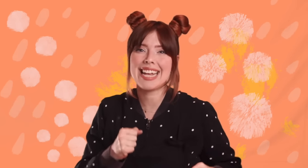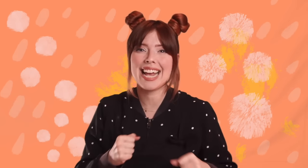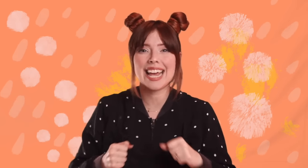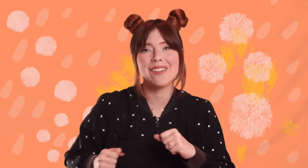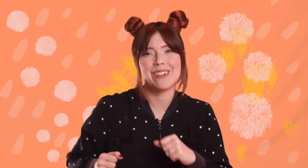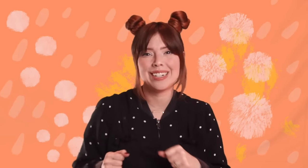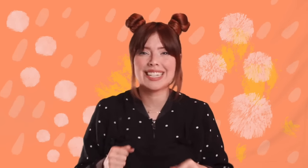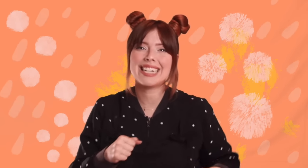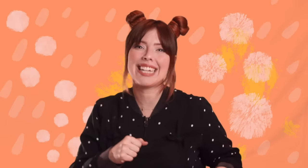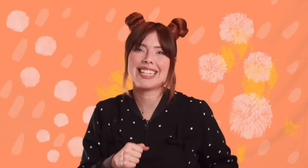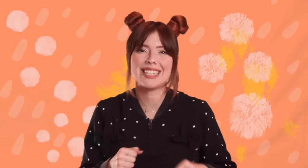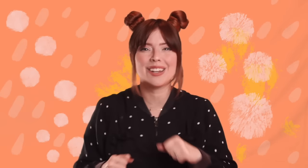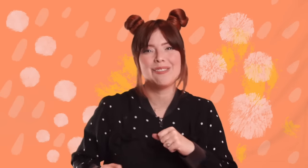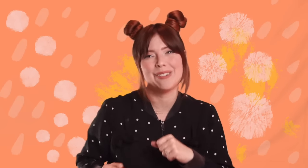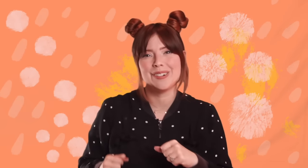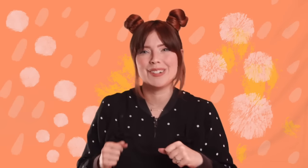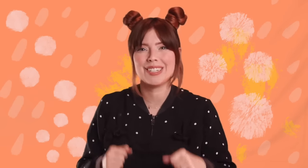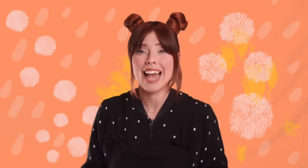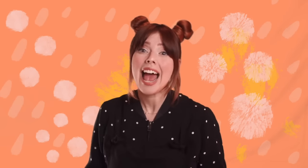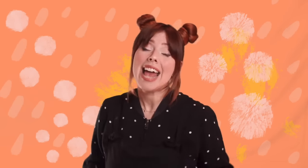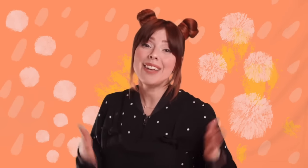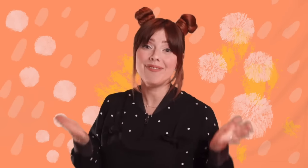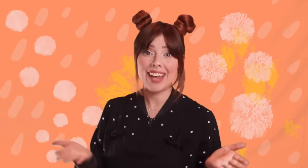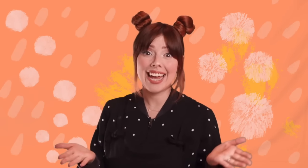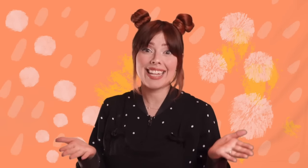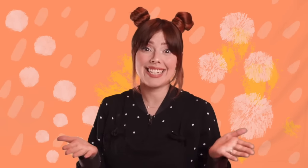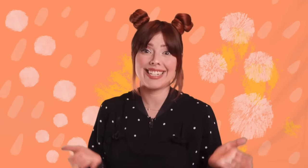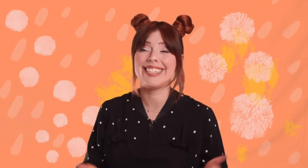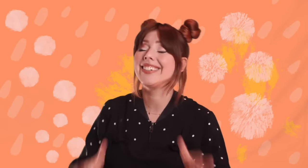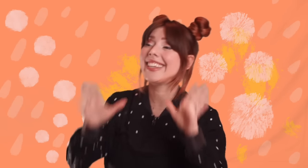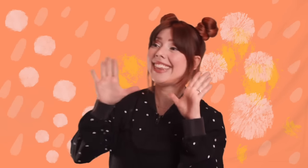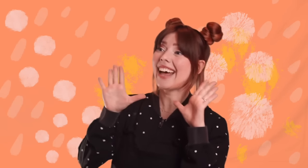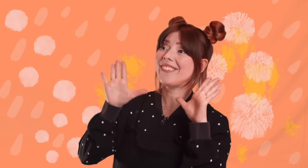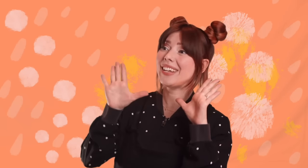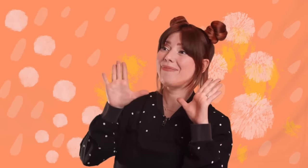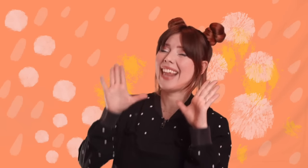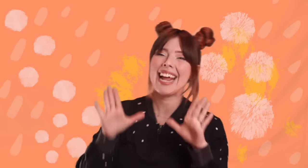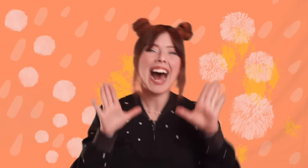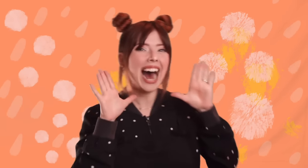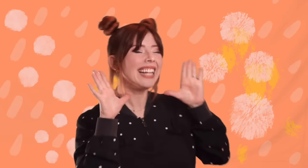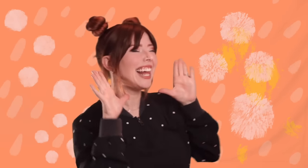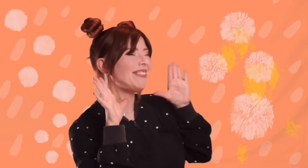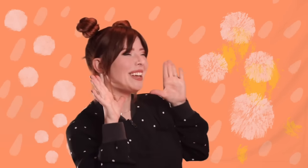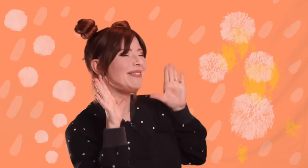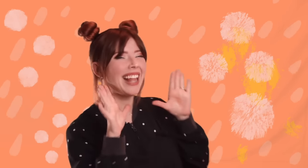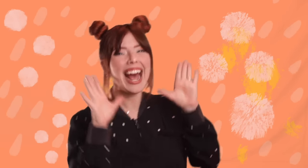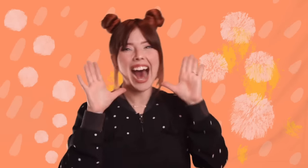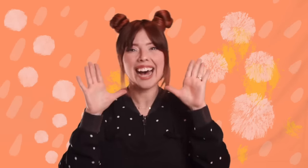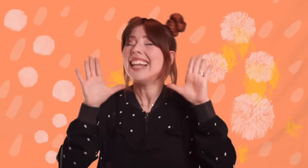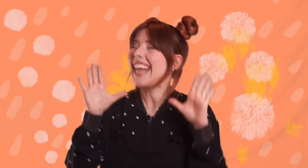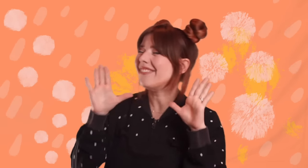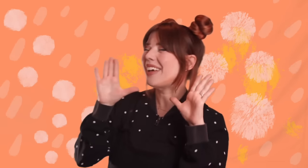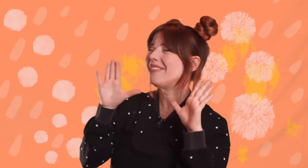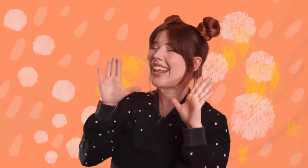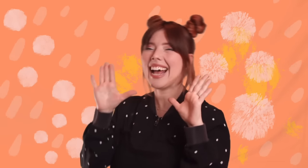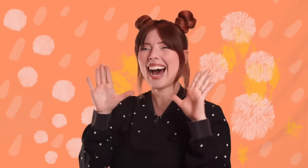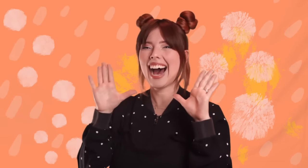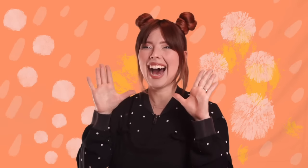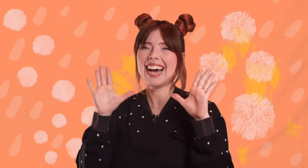it was against the rules. It made the children laugh and play, ha, laugh and play, ha, laugh and play, ha, ha, ha.